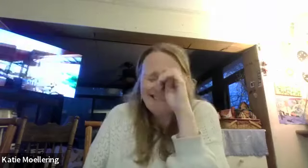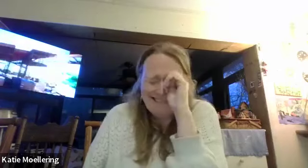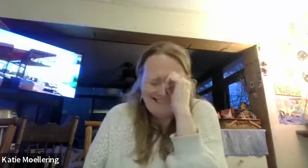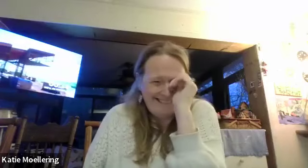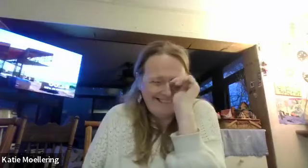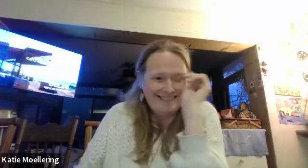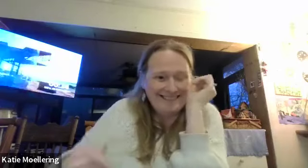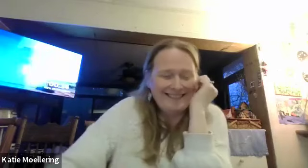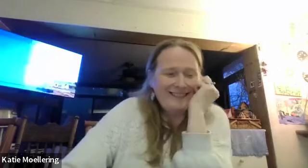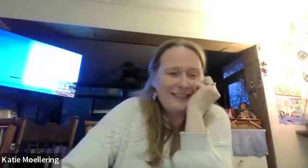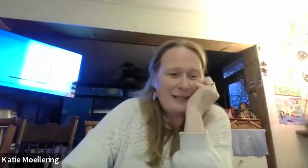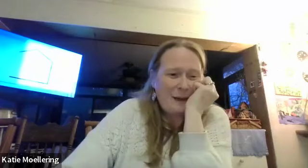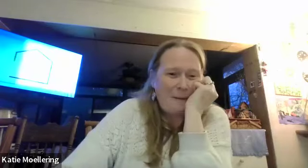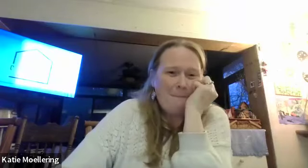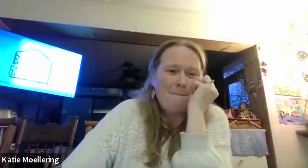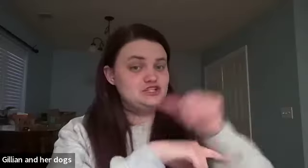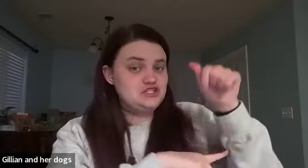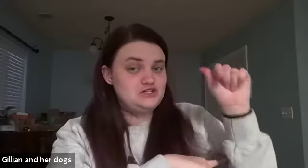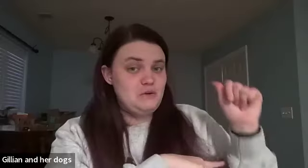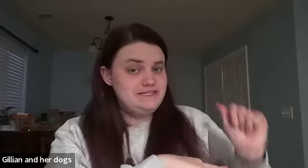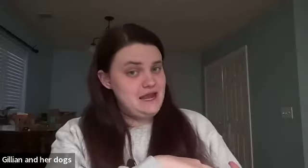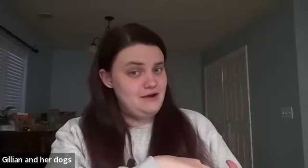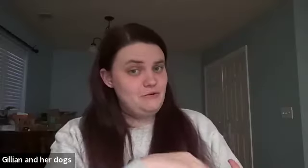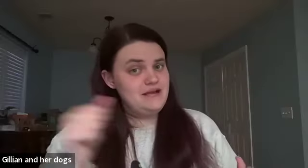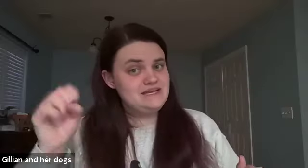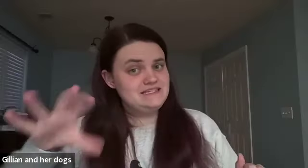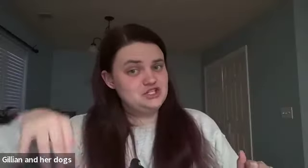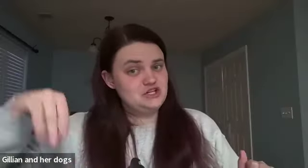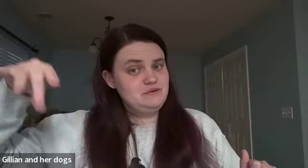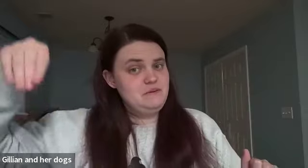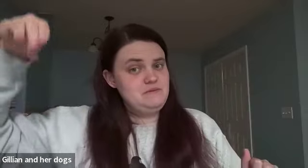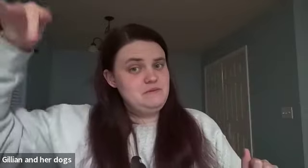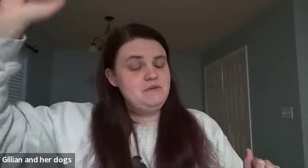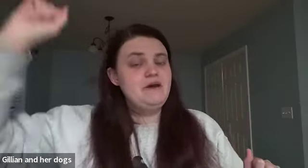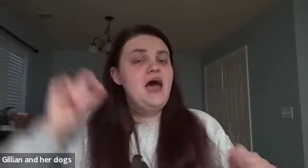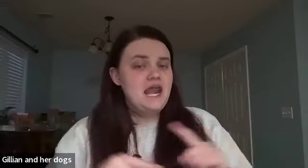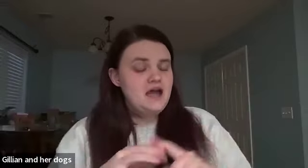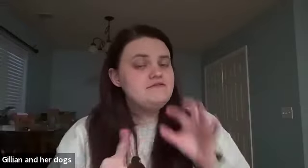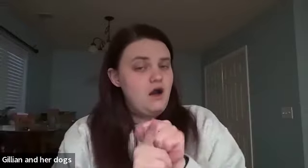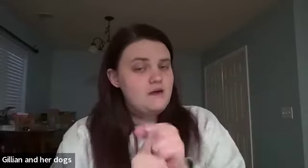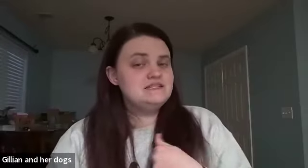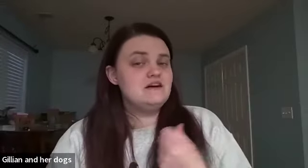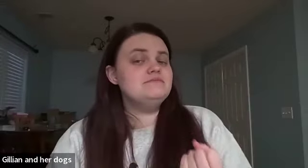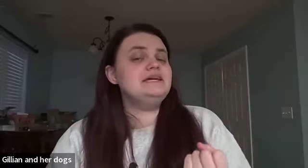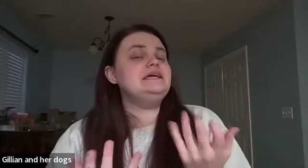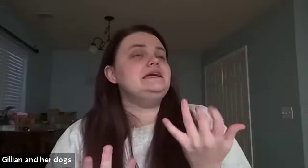So I will change my English. So my English starts going down while my ASL just starts. And I've caught myself